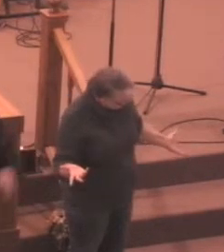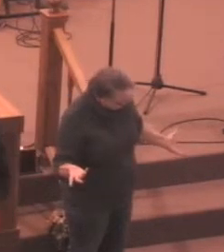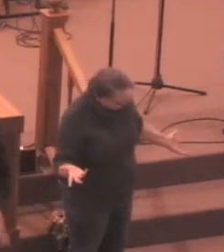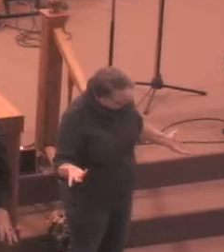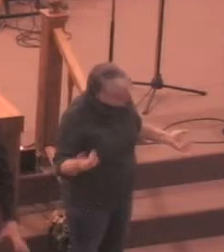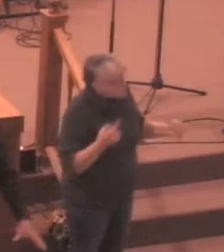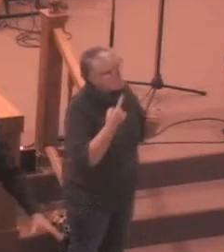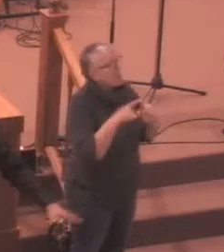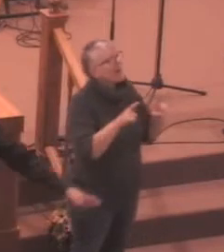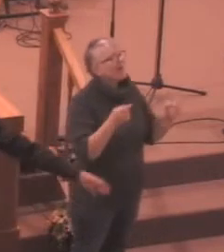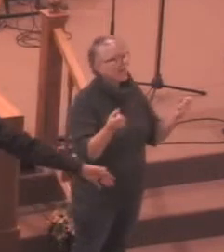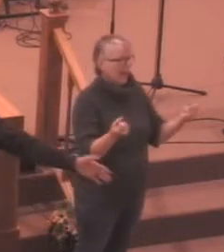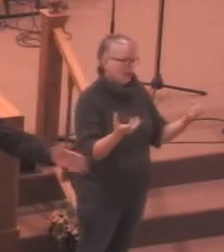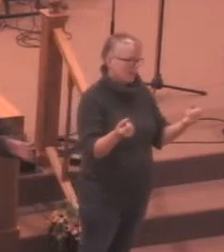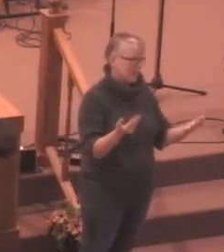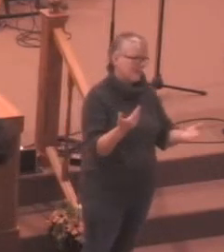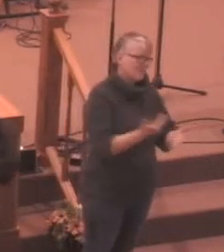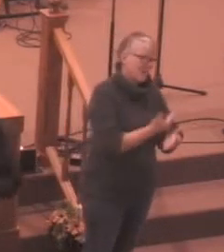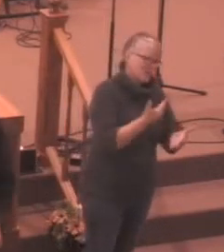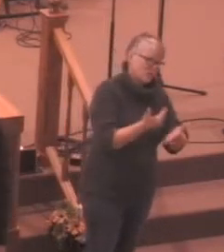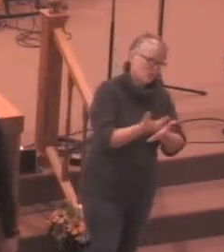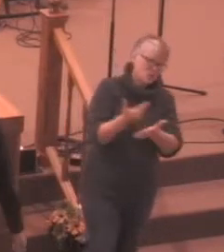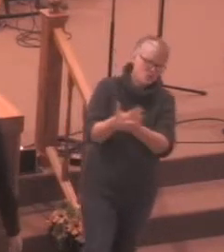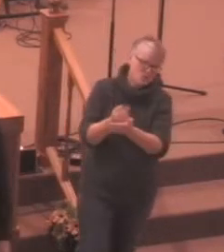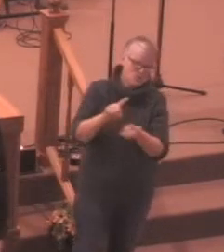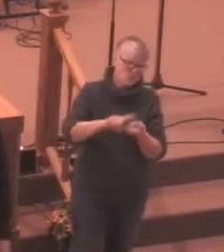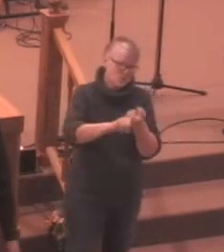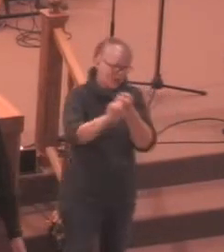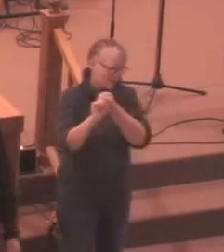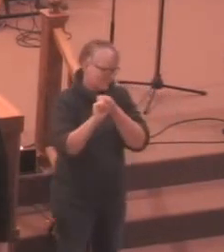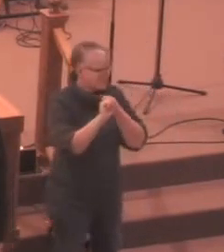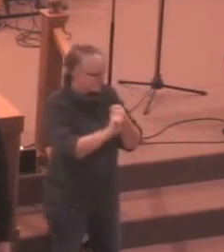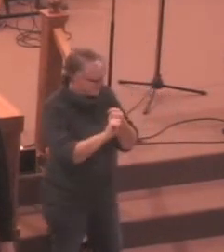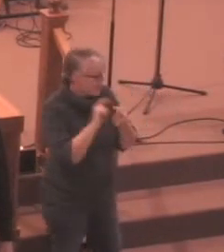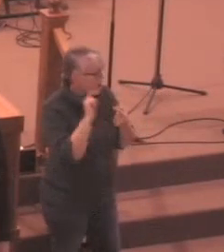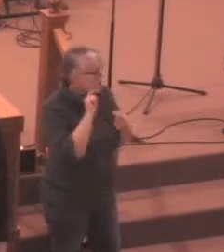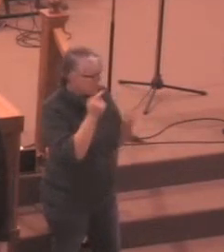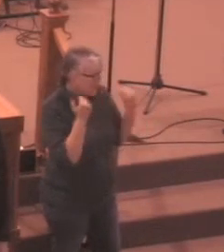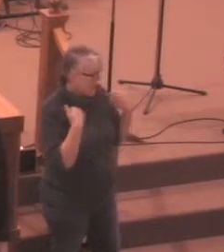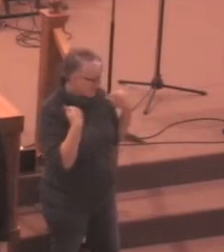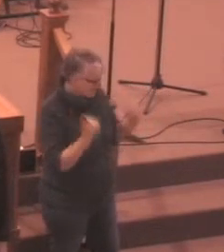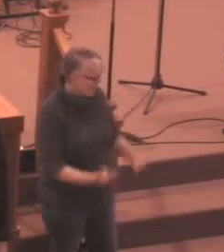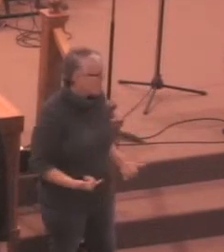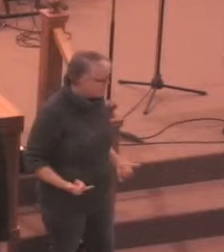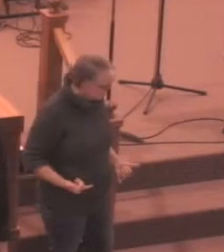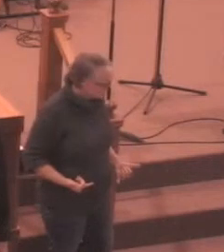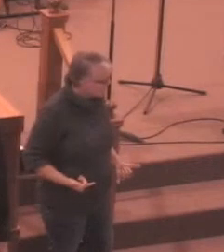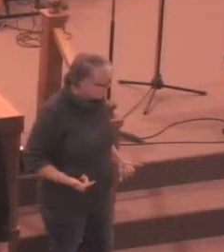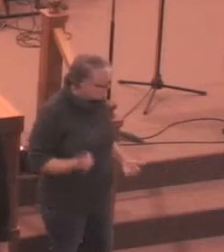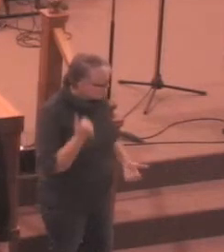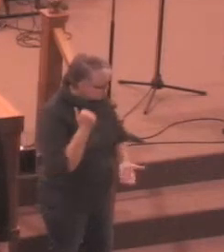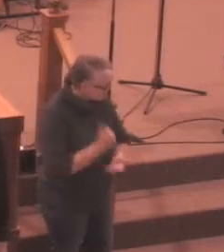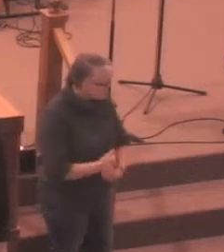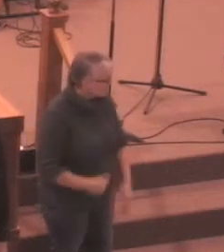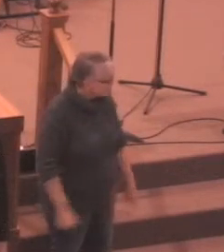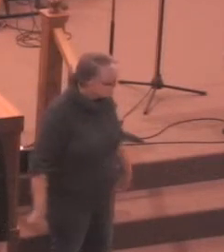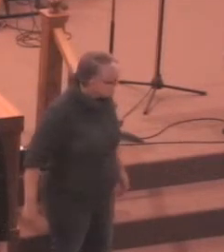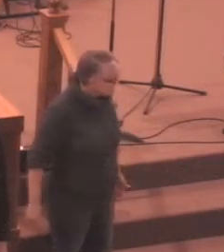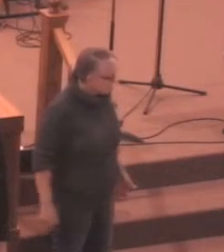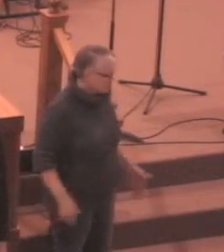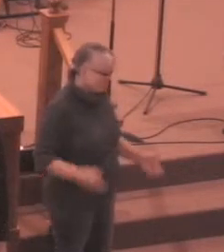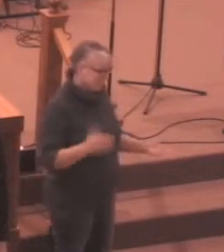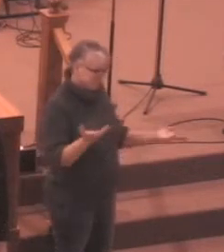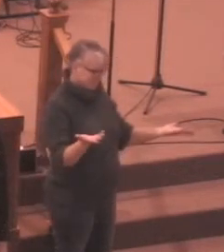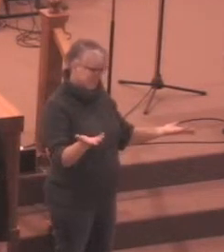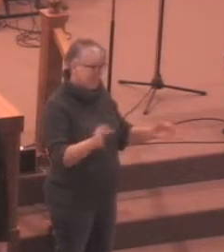But how many of the new friends I truly have now? Amen? This is truly a